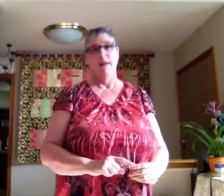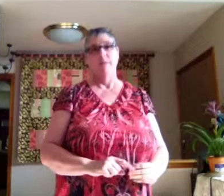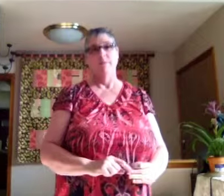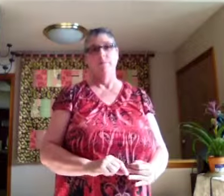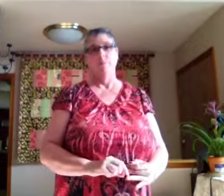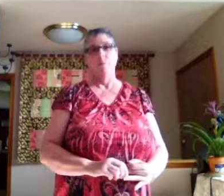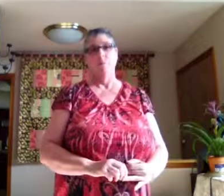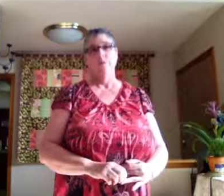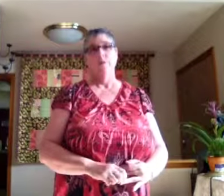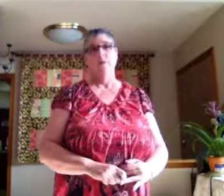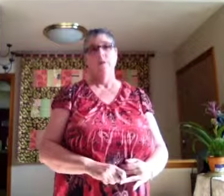man."